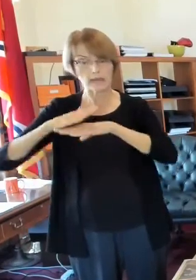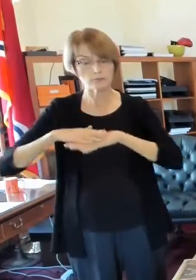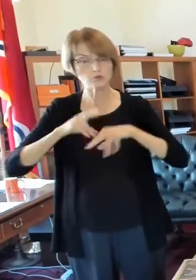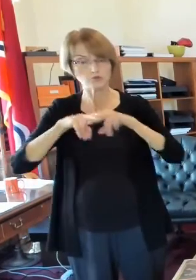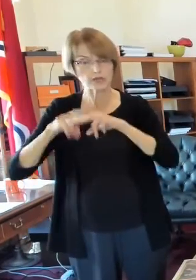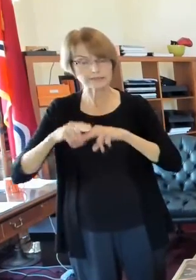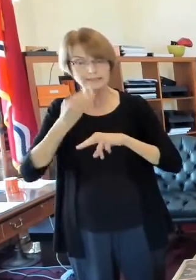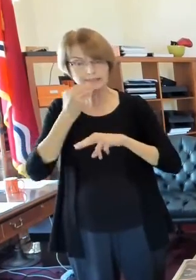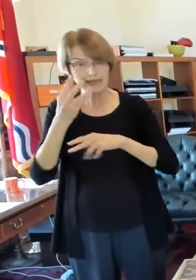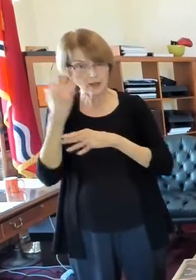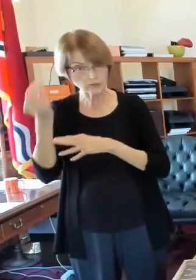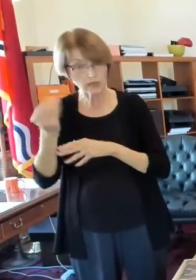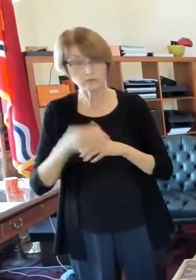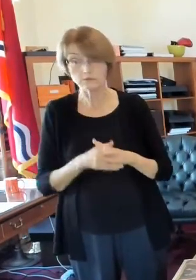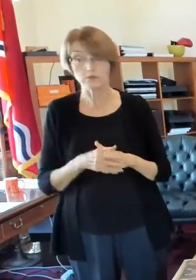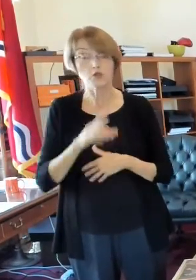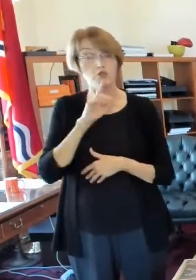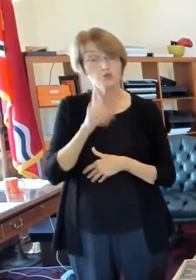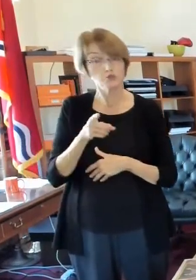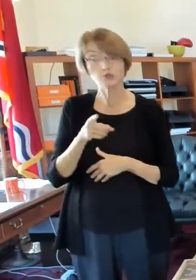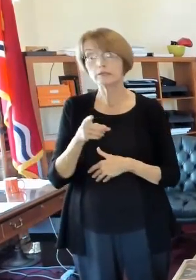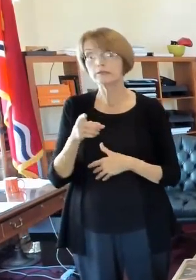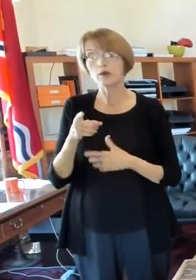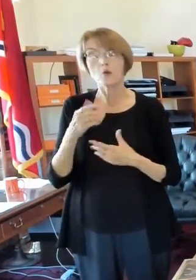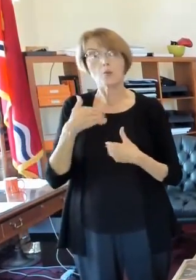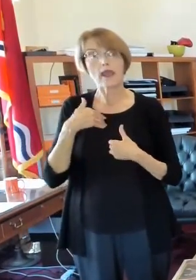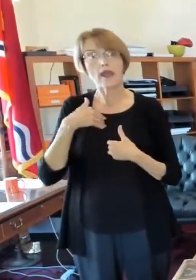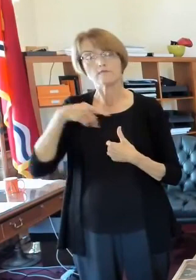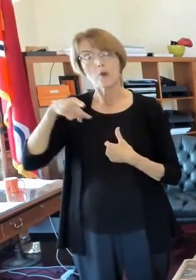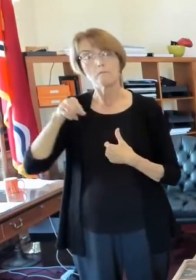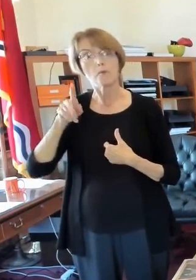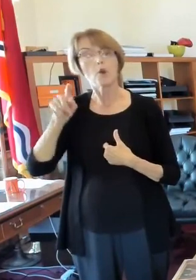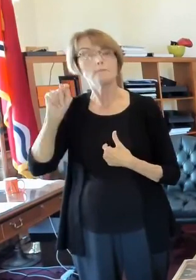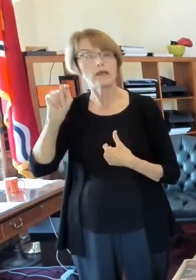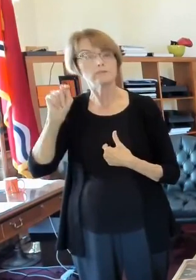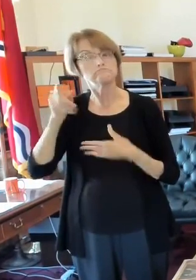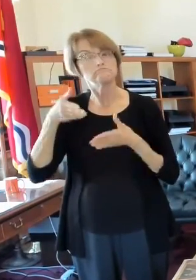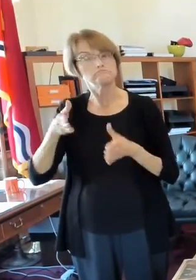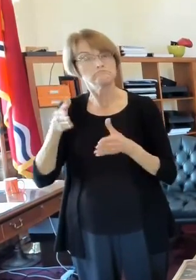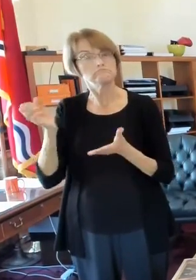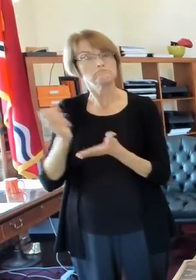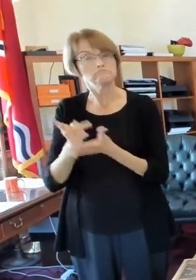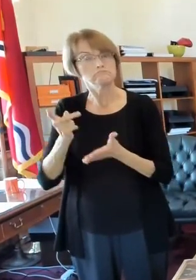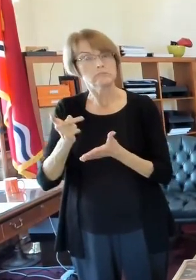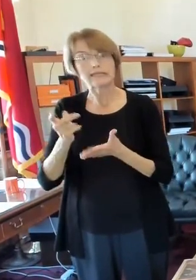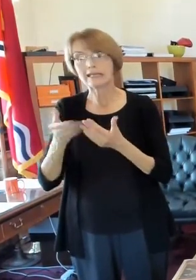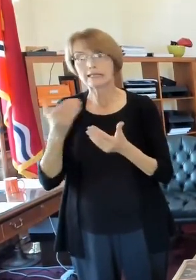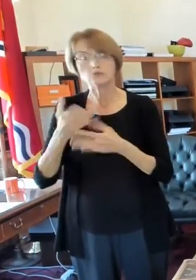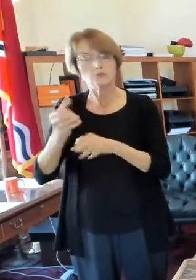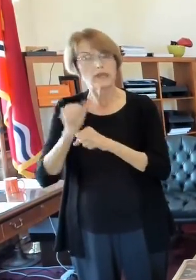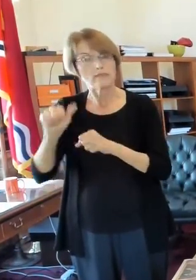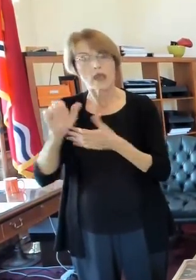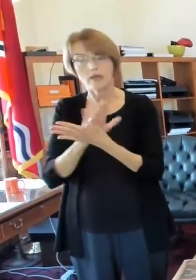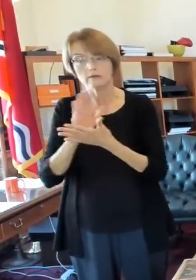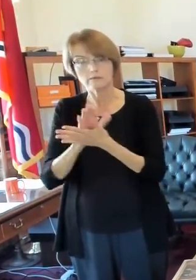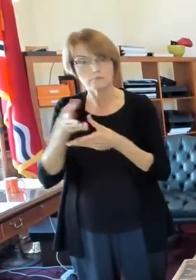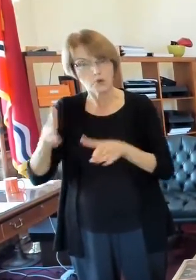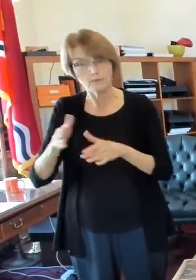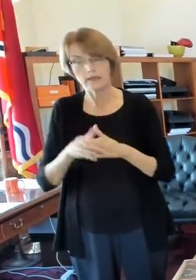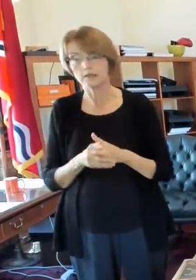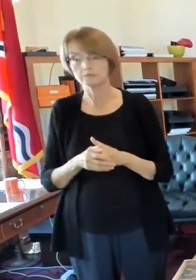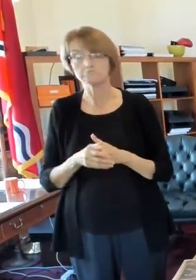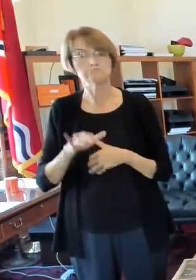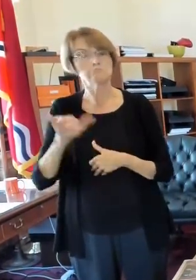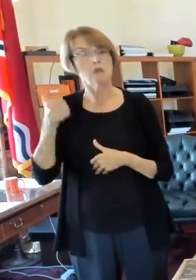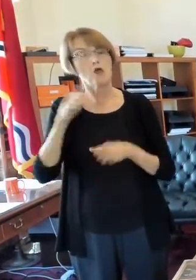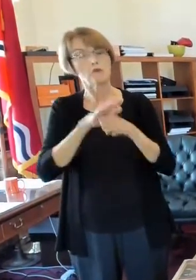There's a permit for that. It's easy to get. There are other areas of the city that have done that, who have closed a street